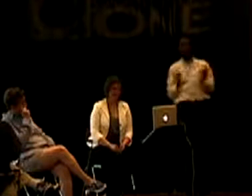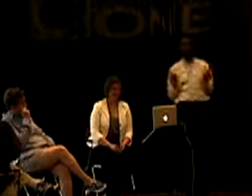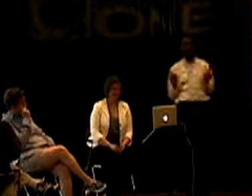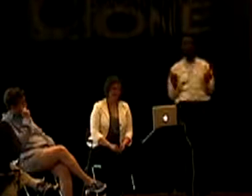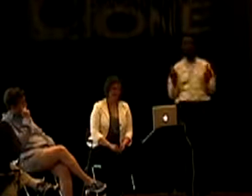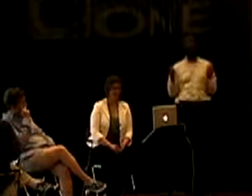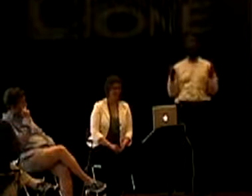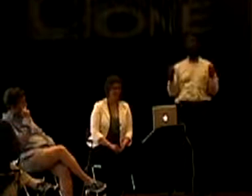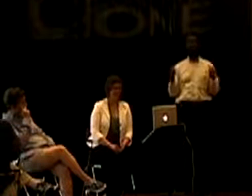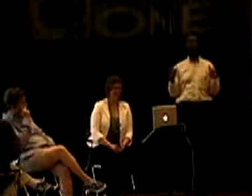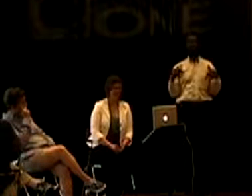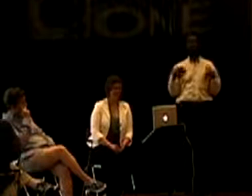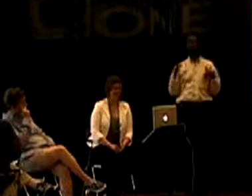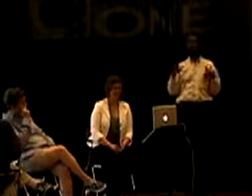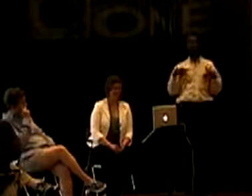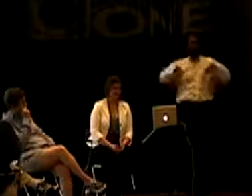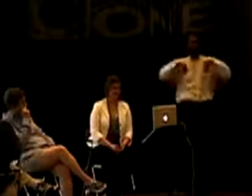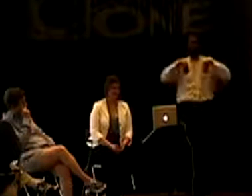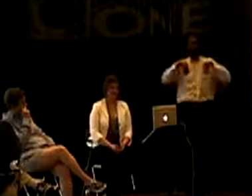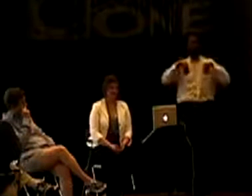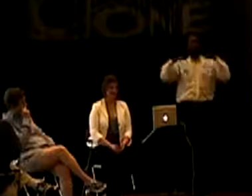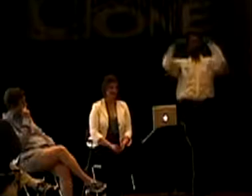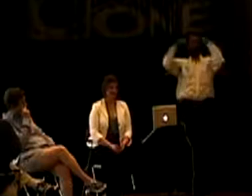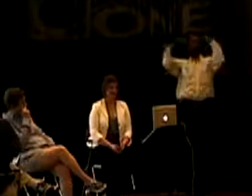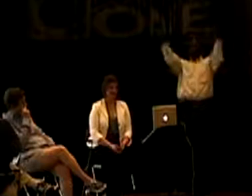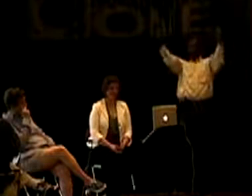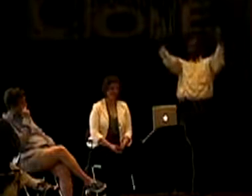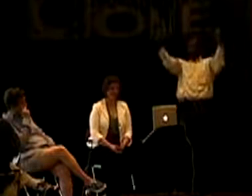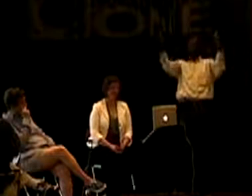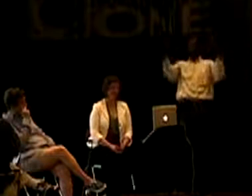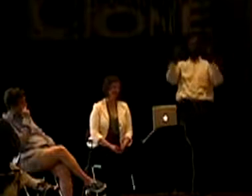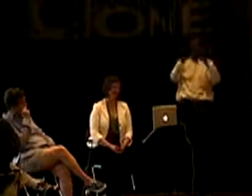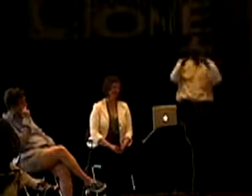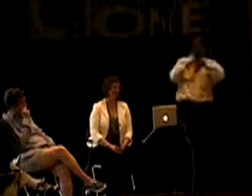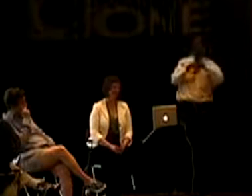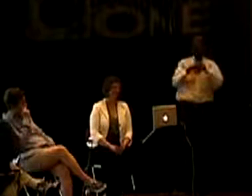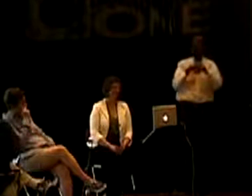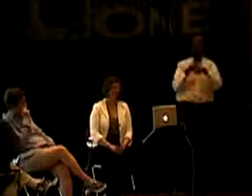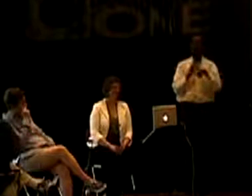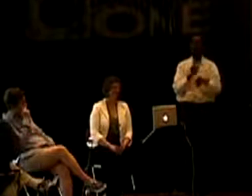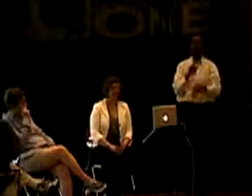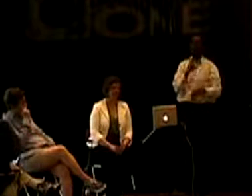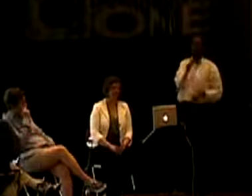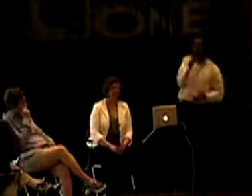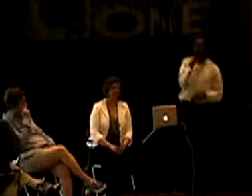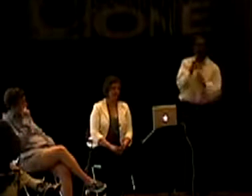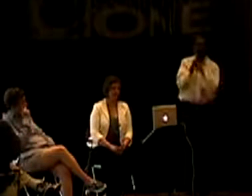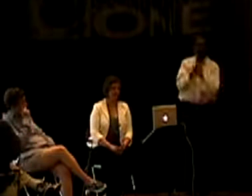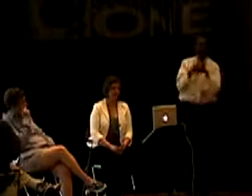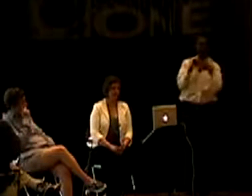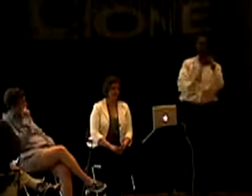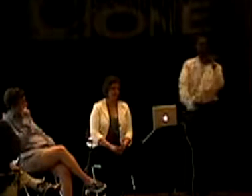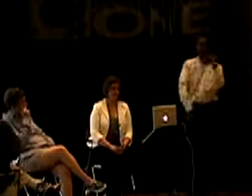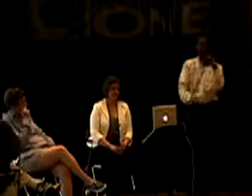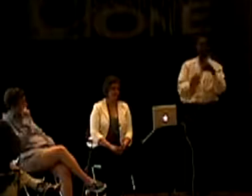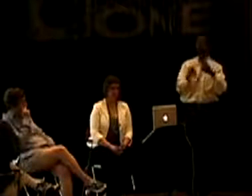translated into ASL as I do over the things that will be spoken by an actor in English. That said, I also